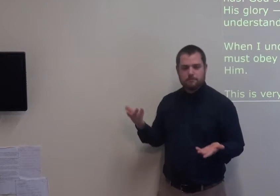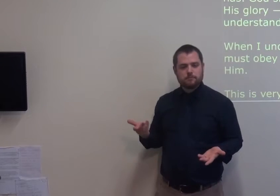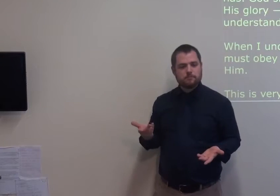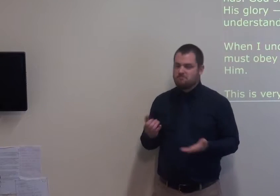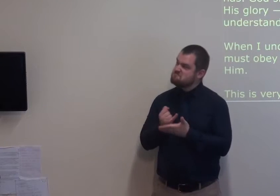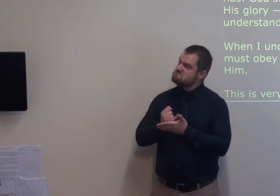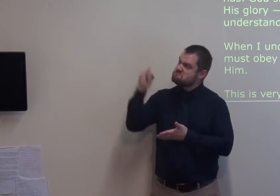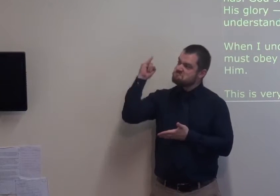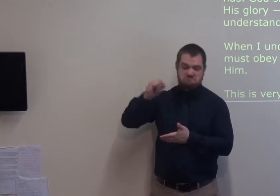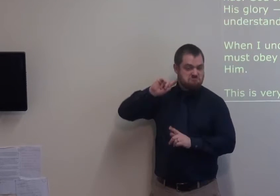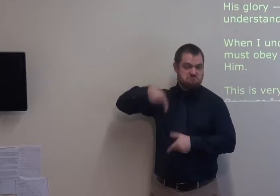I cannot ignore Him.